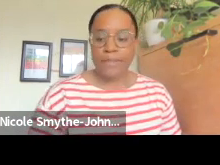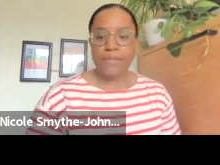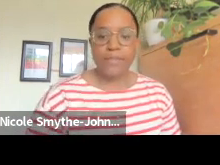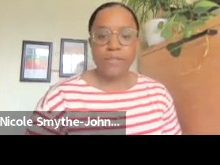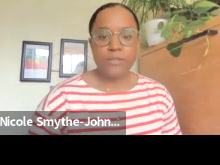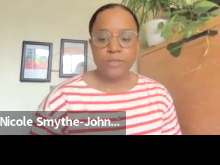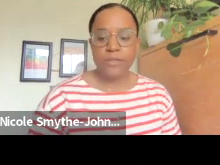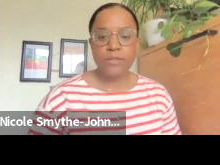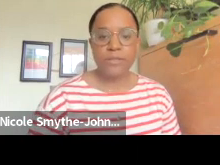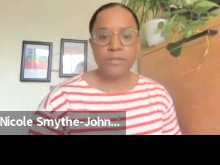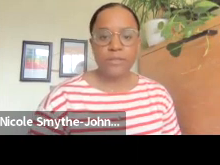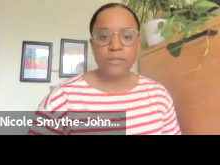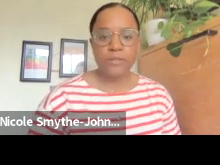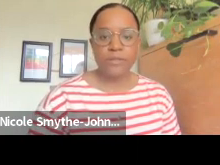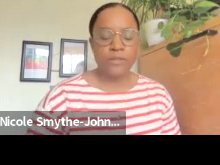And